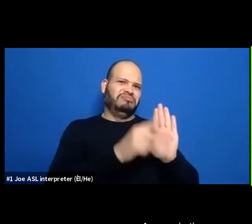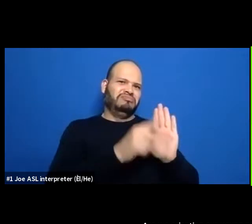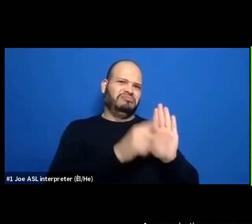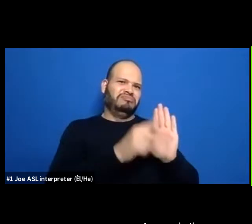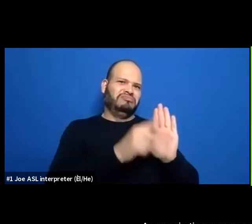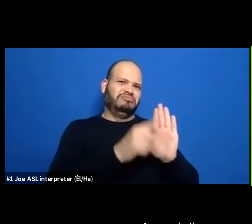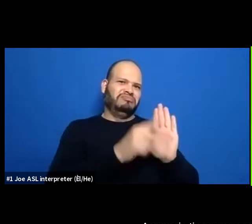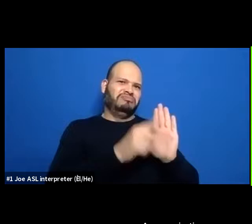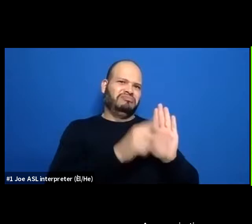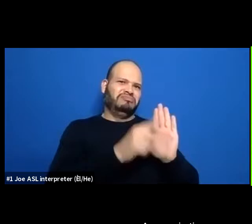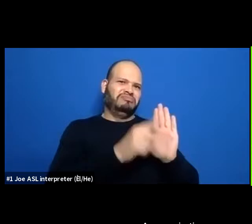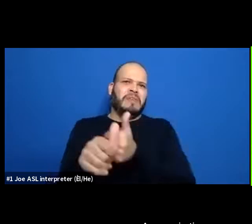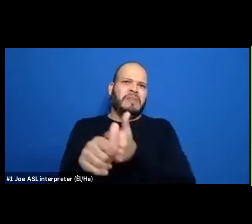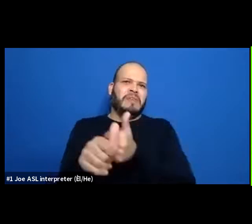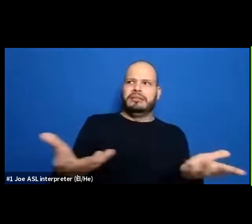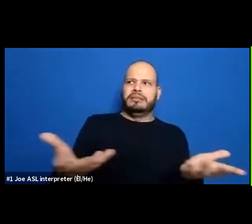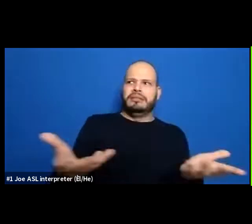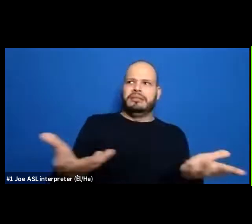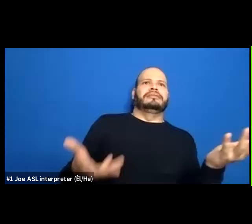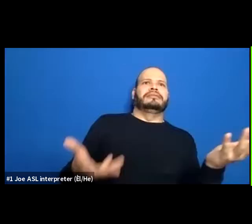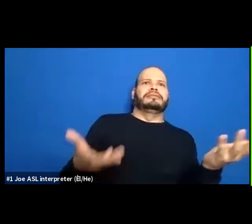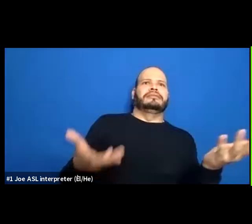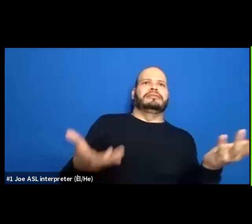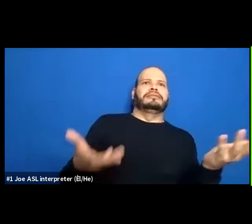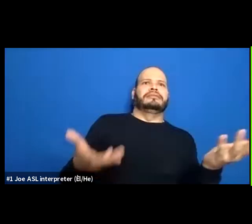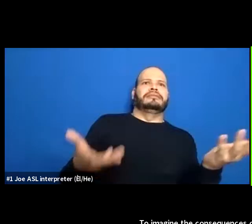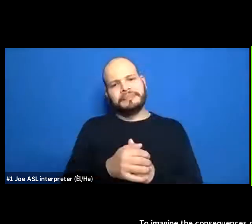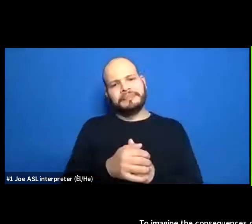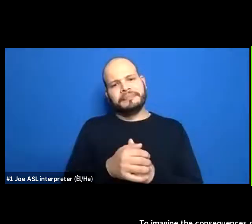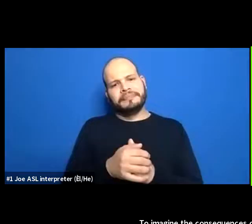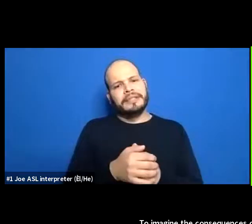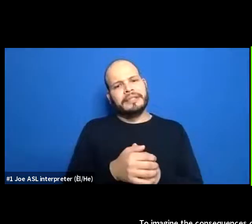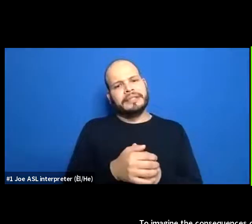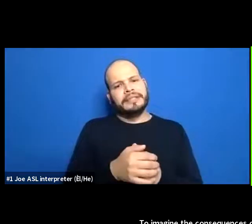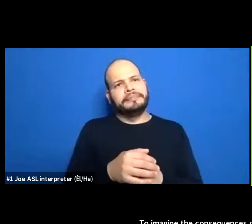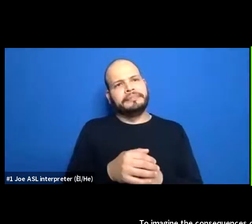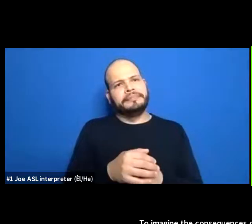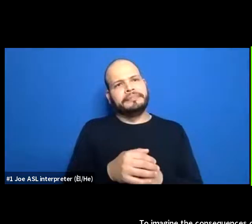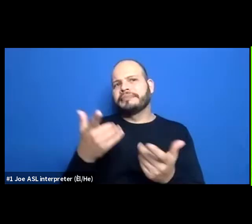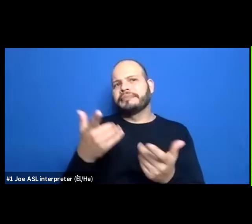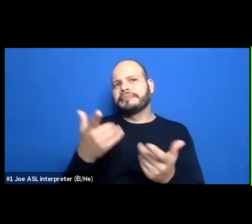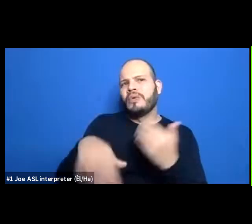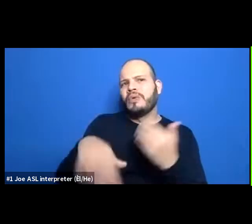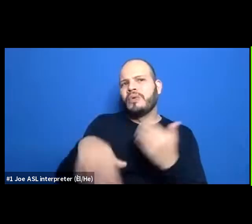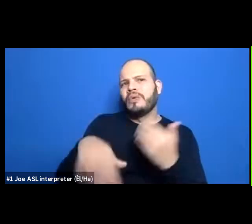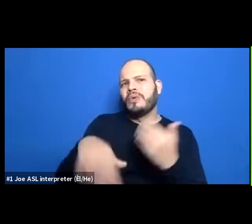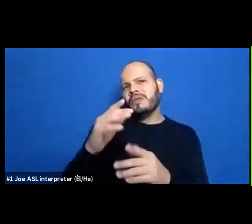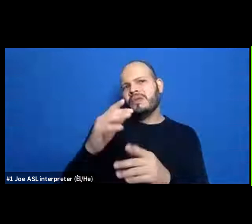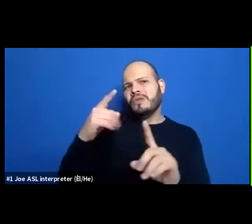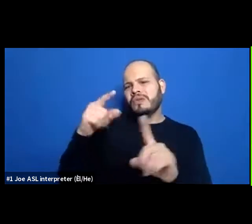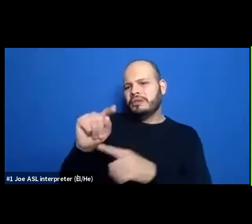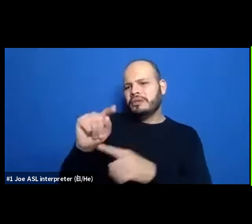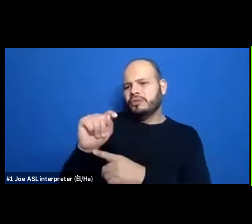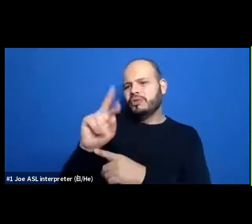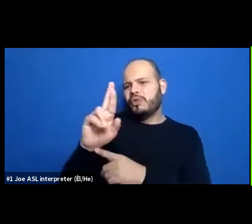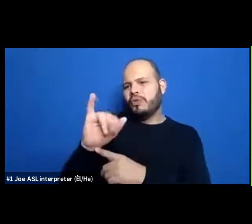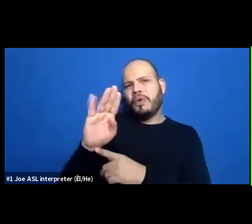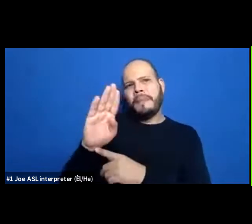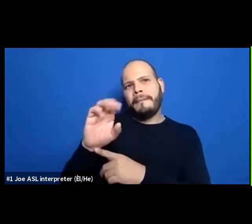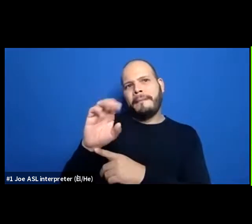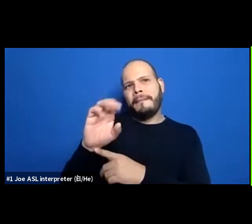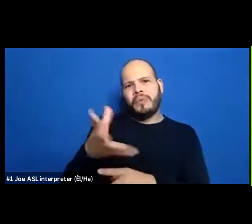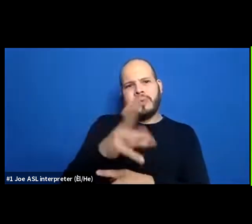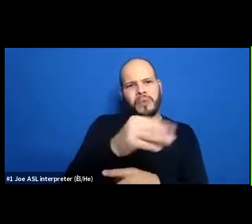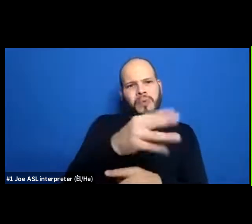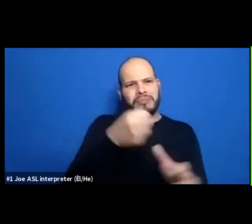from being Bambara, Yoruba, Hausa people, to forming a collective identity that allows for transformative relationships